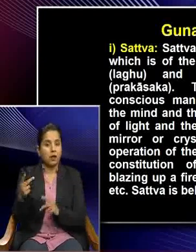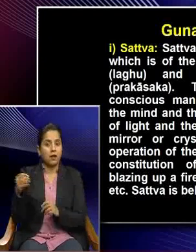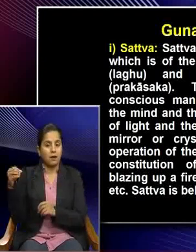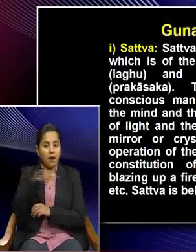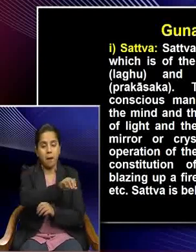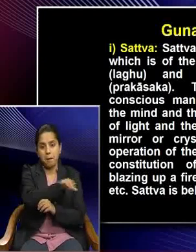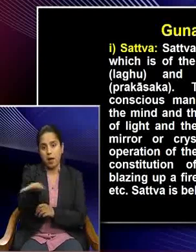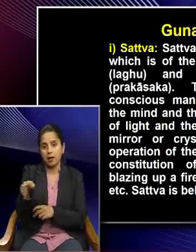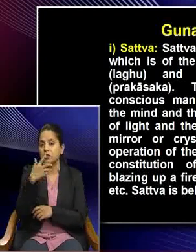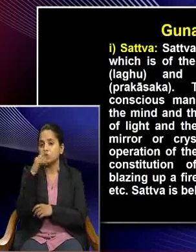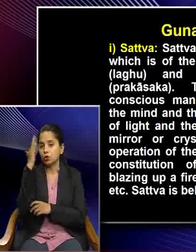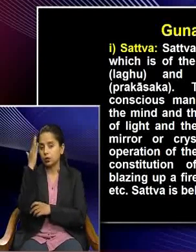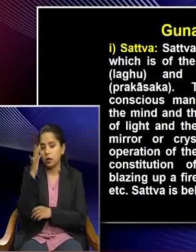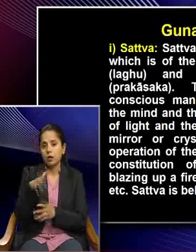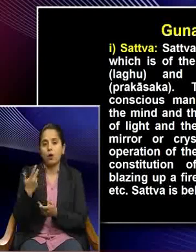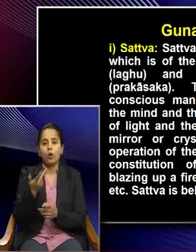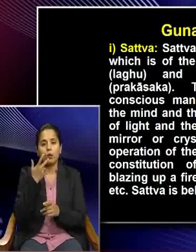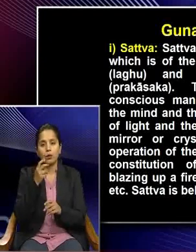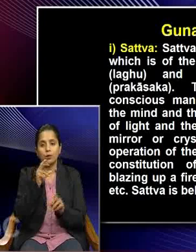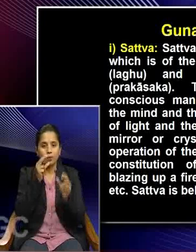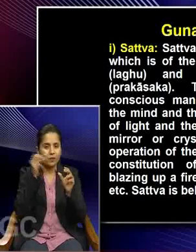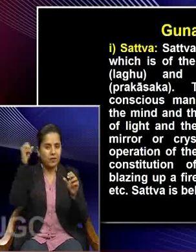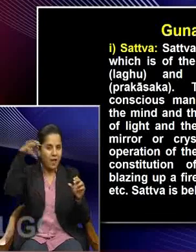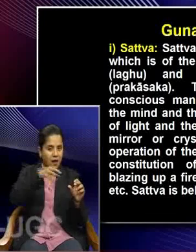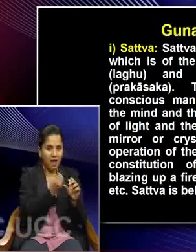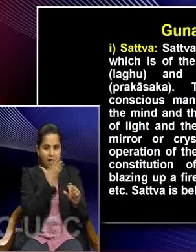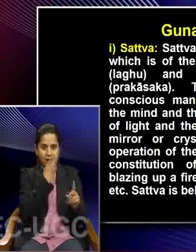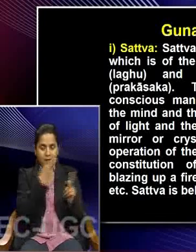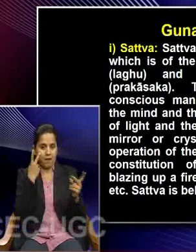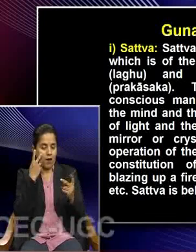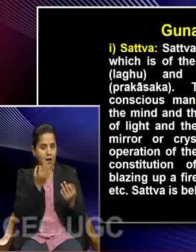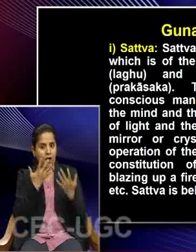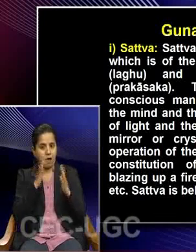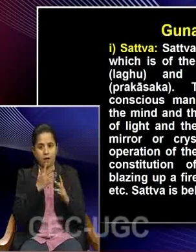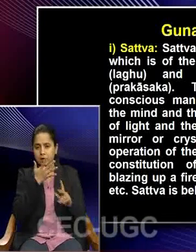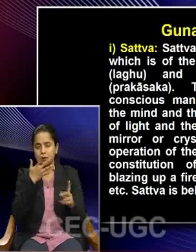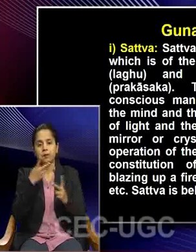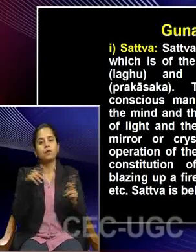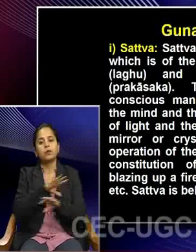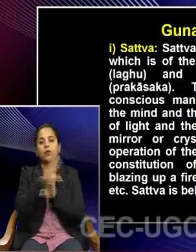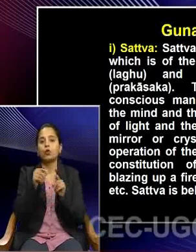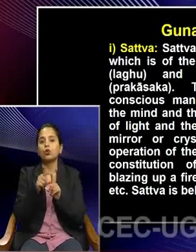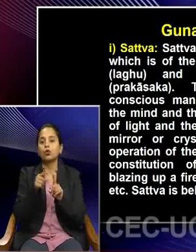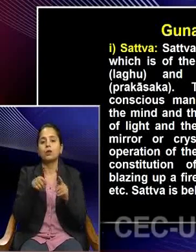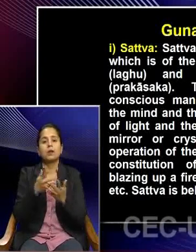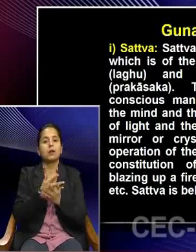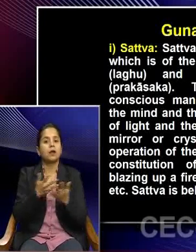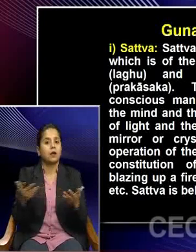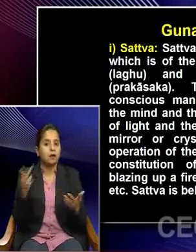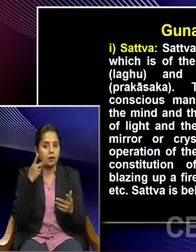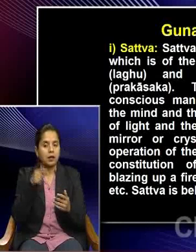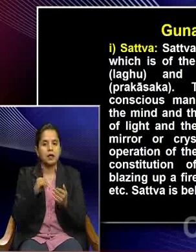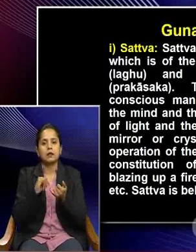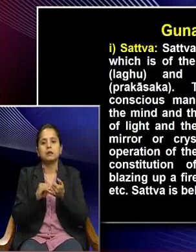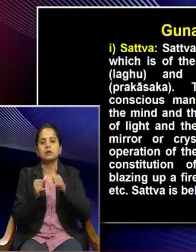in the mirror or crystal are all due to the operations of the element of